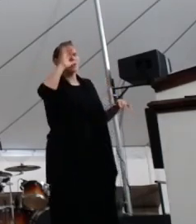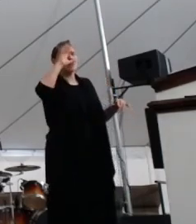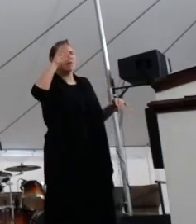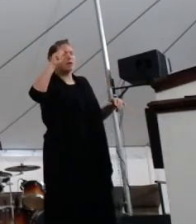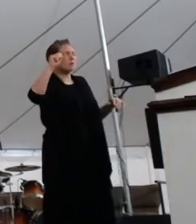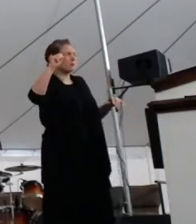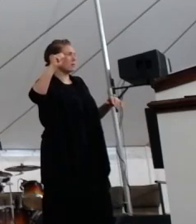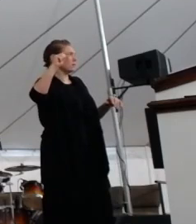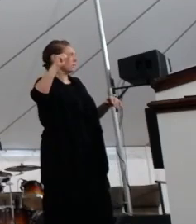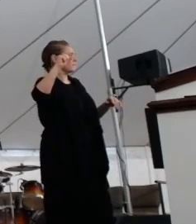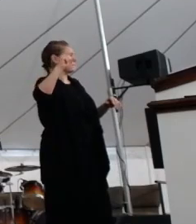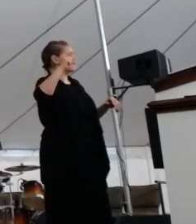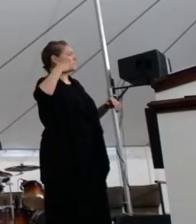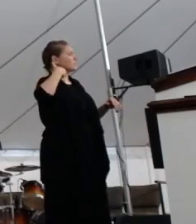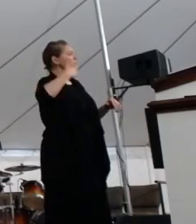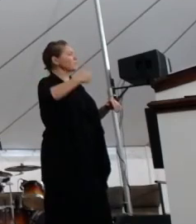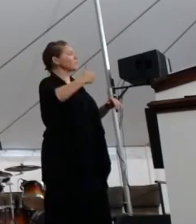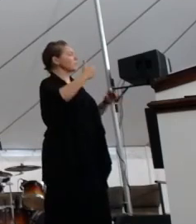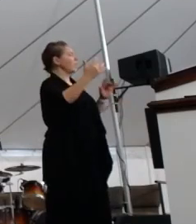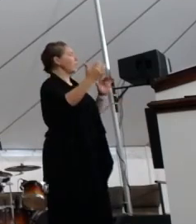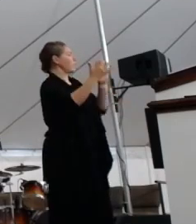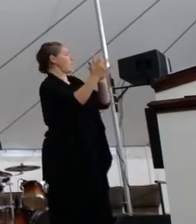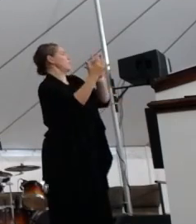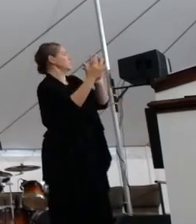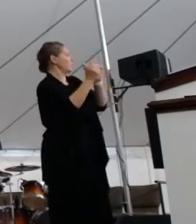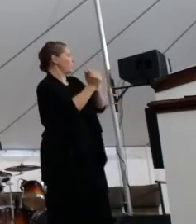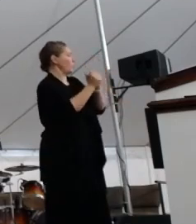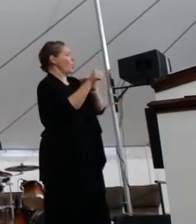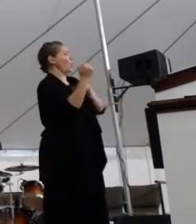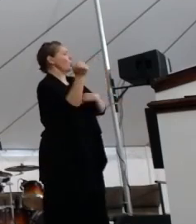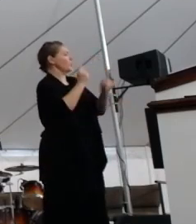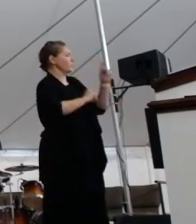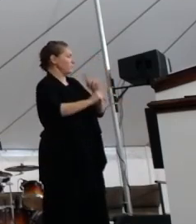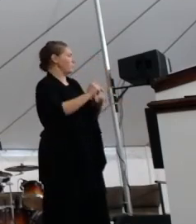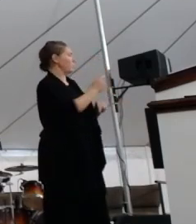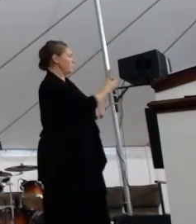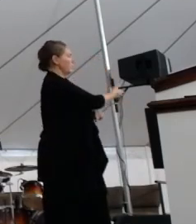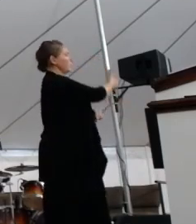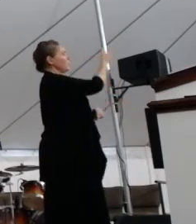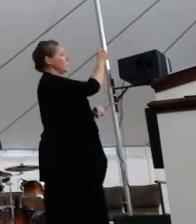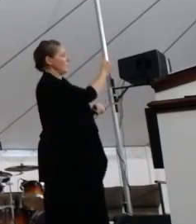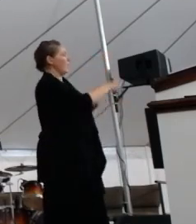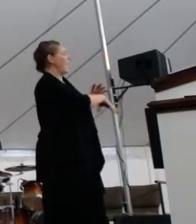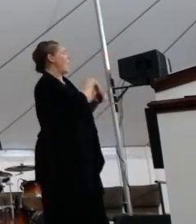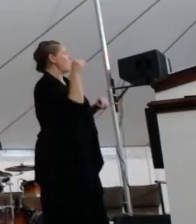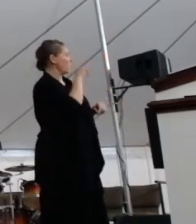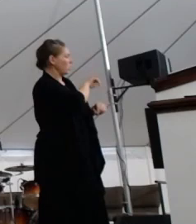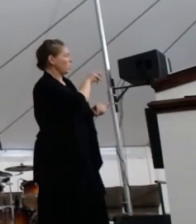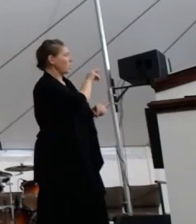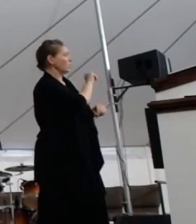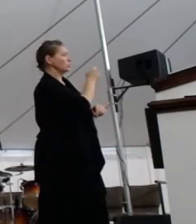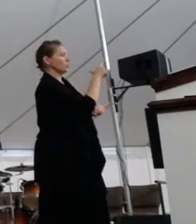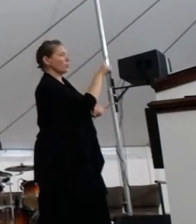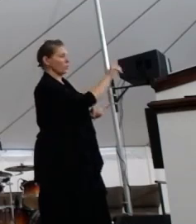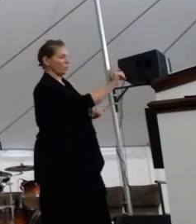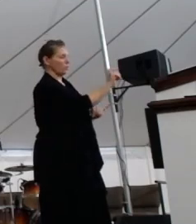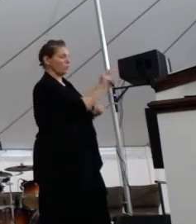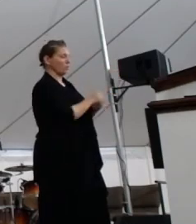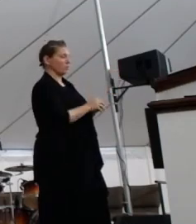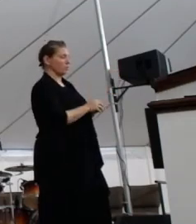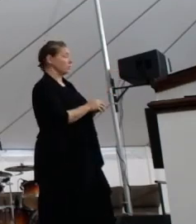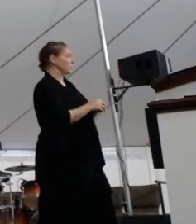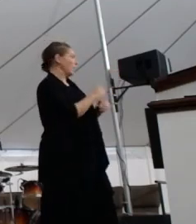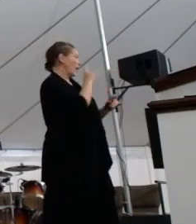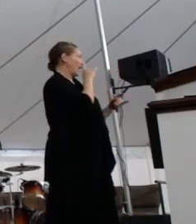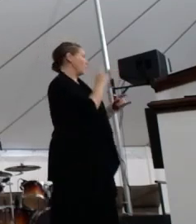before long, she came in contact with others, and they rescued her from the jungle. And